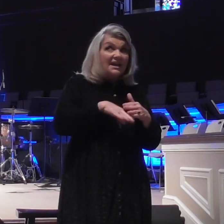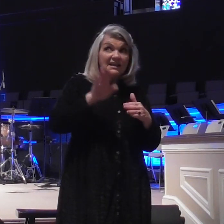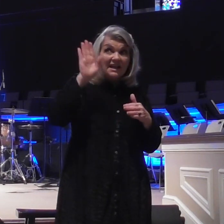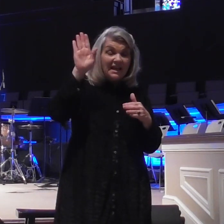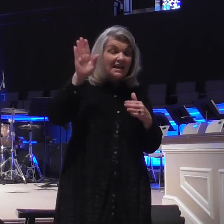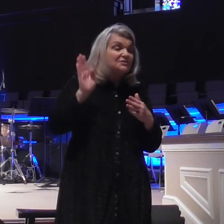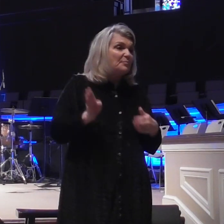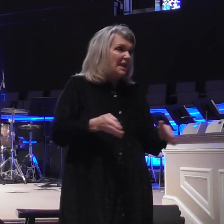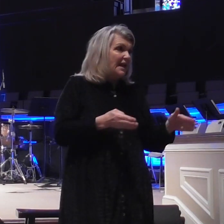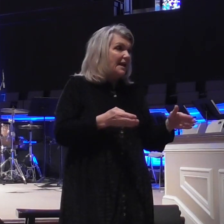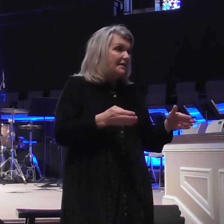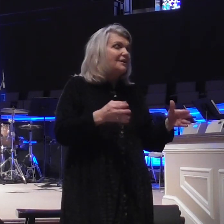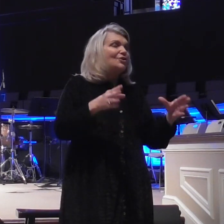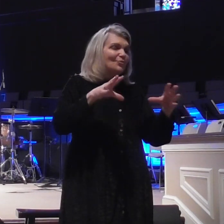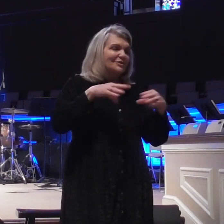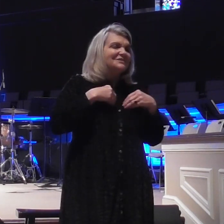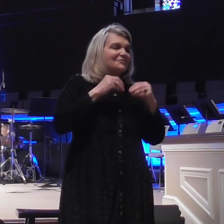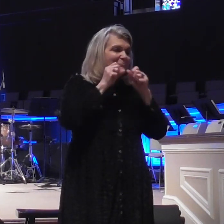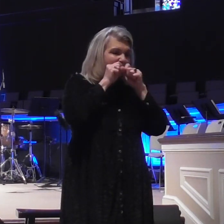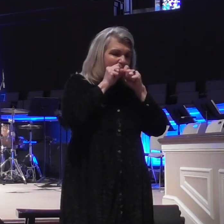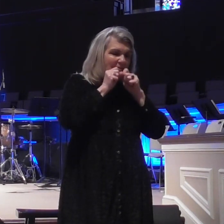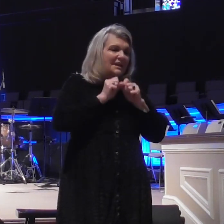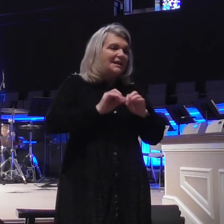Expressive individualism says there are no